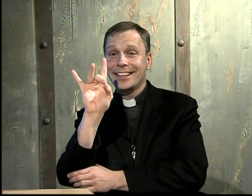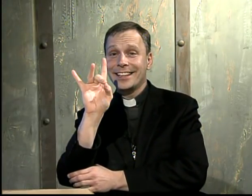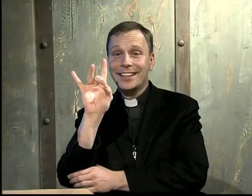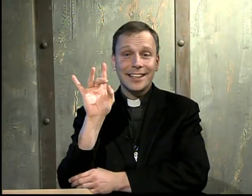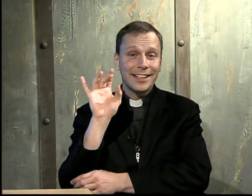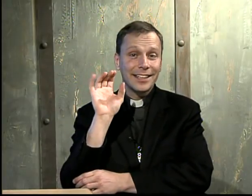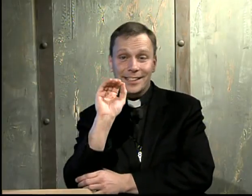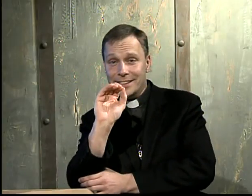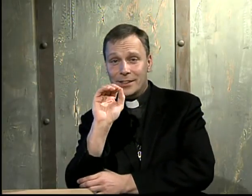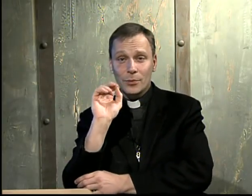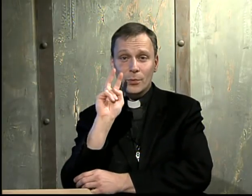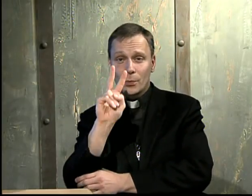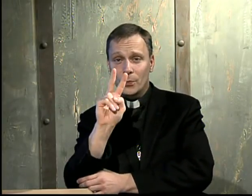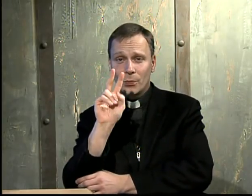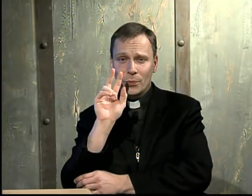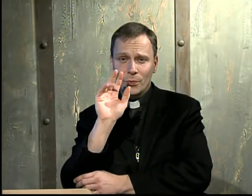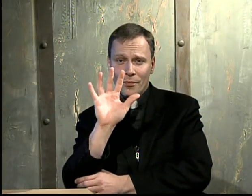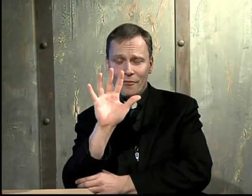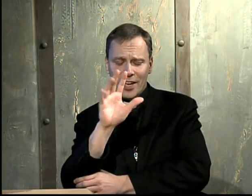617-997-8025.